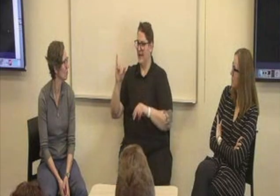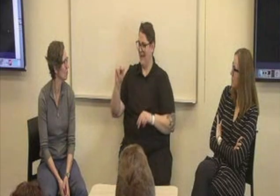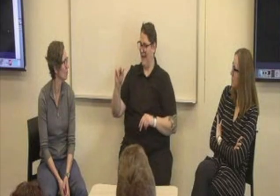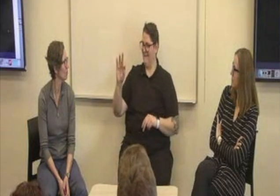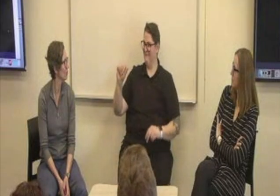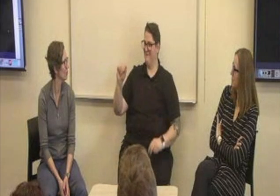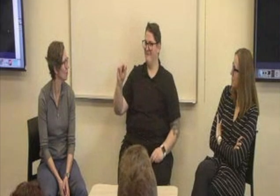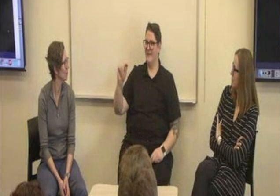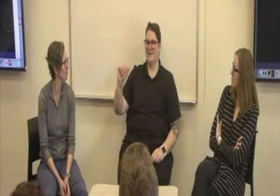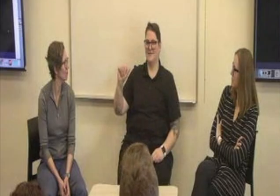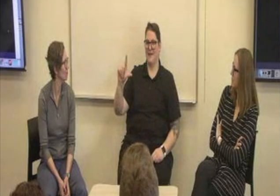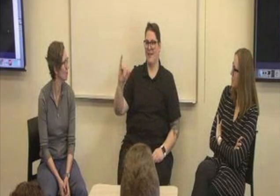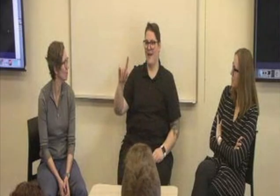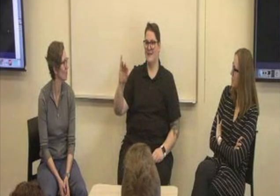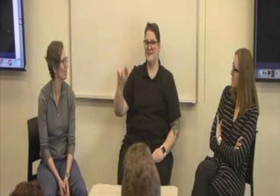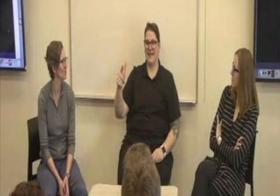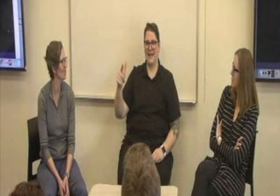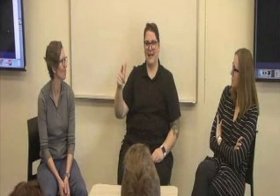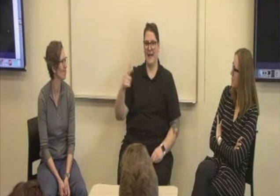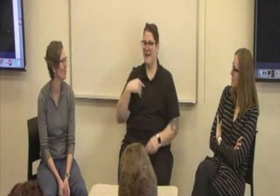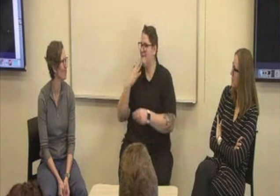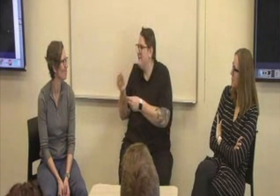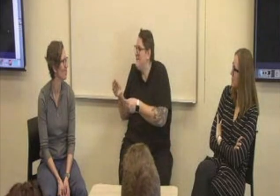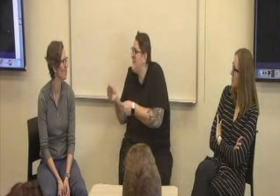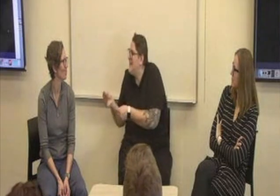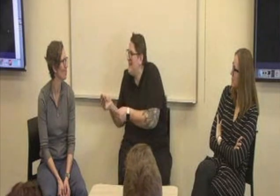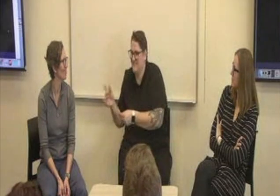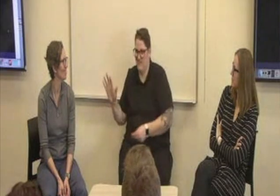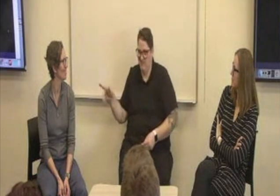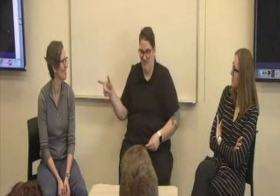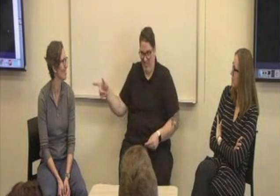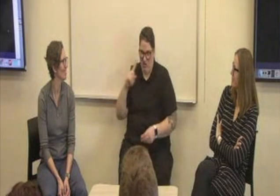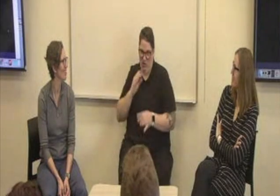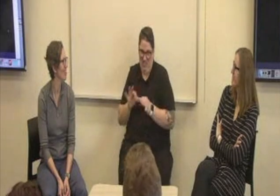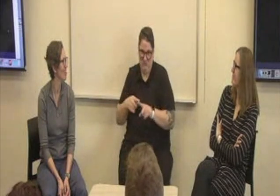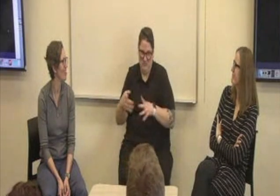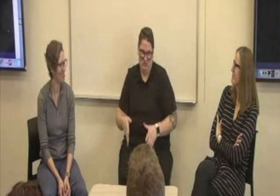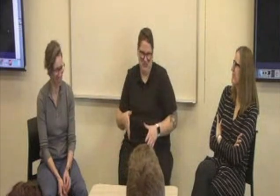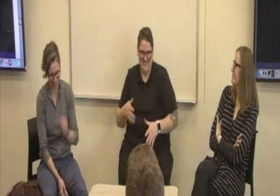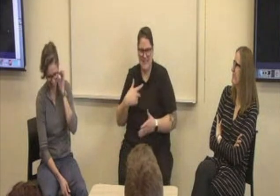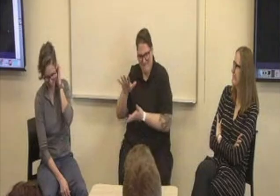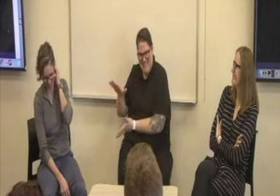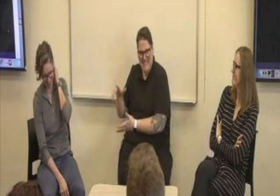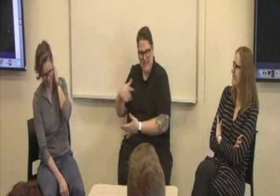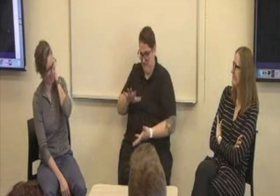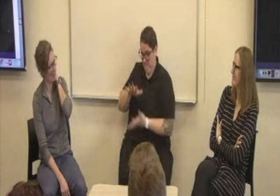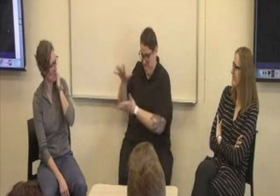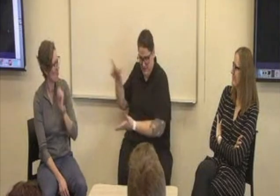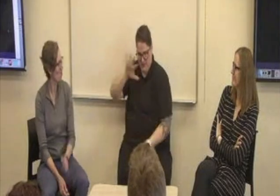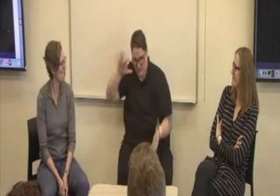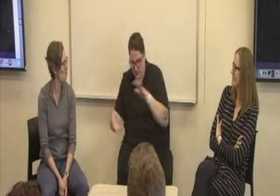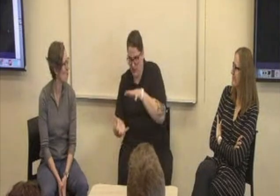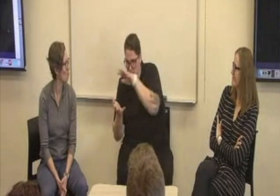Personally, I don't like to sign for feed because it feels very infantilizing, almost like I'm feeding a baby. Really, Catherine